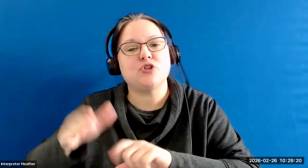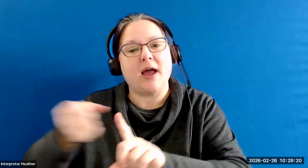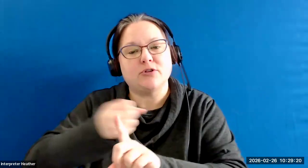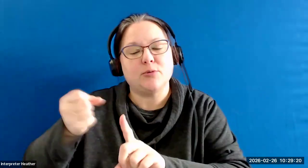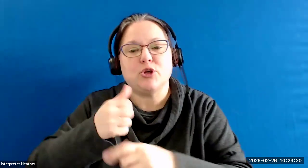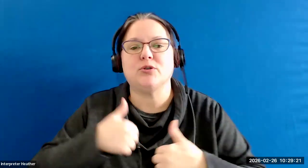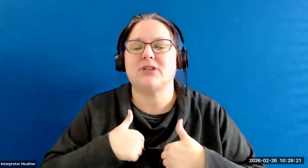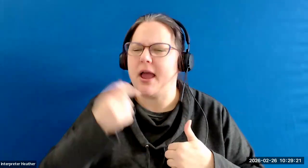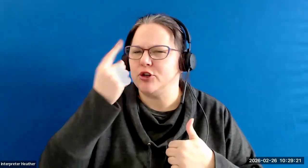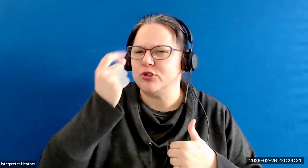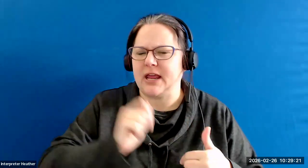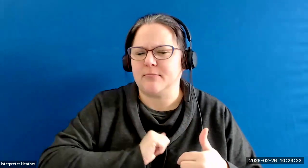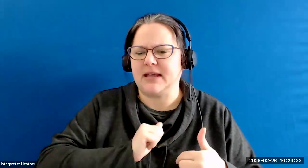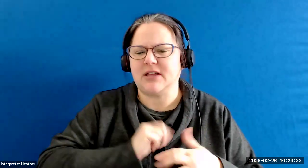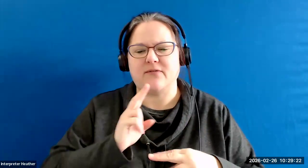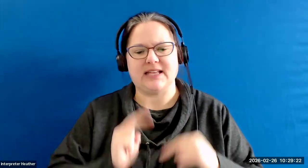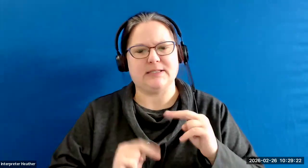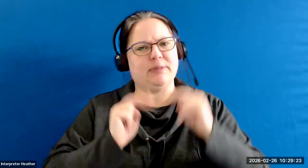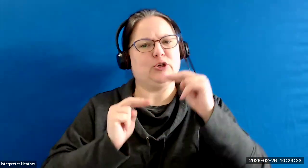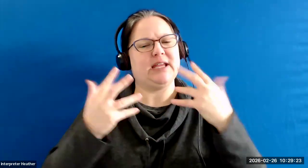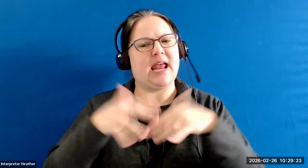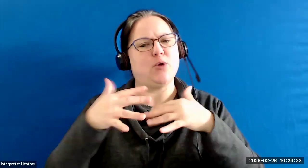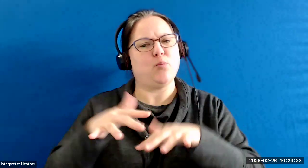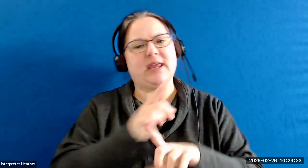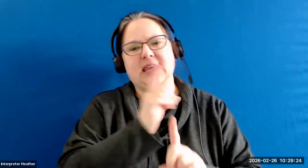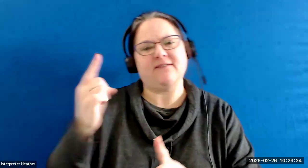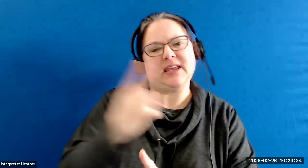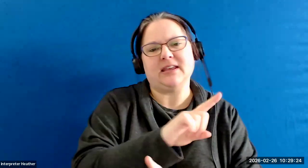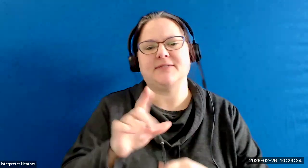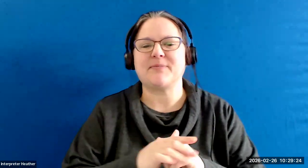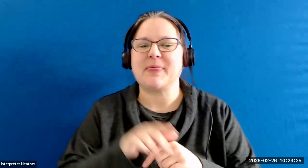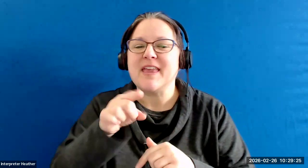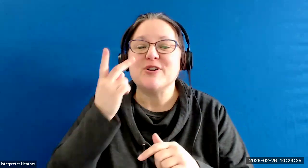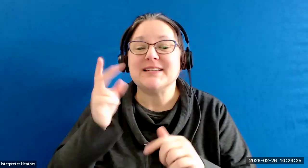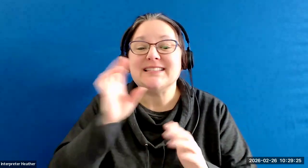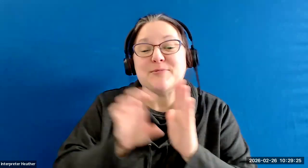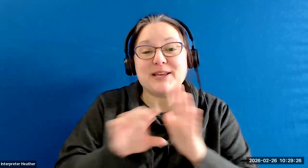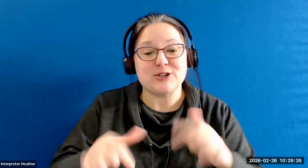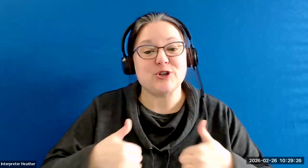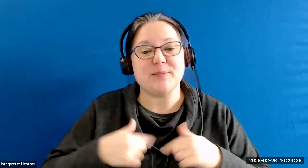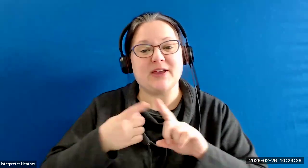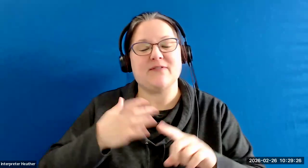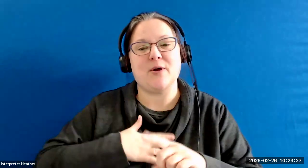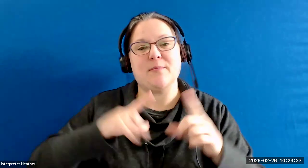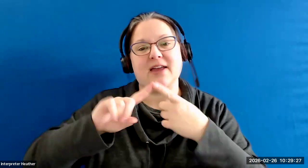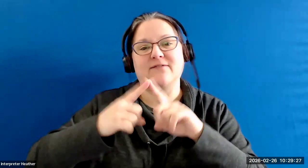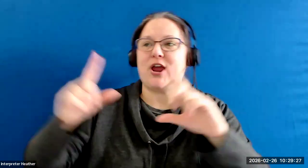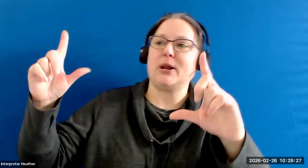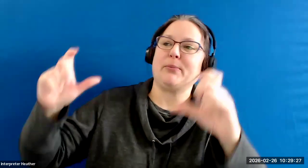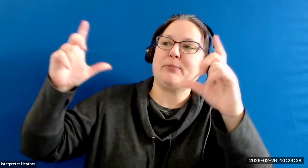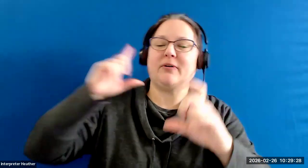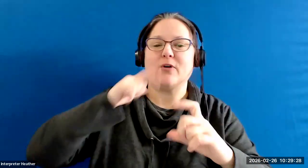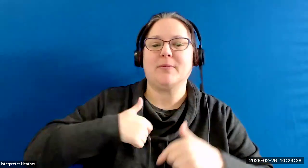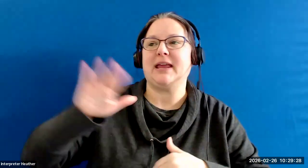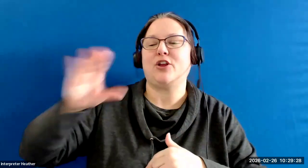builder and a weaver. And there's a picture of me that was taken by my friend Ave in her